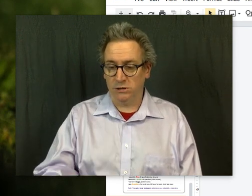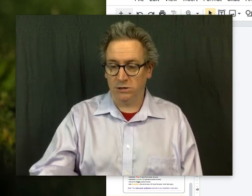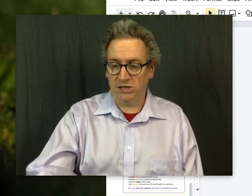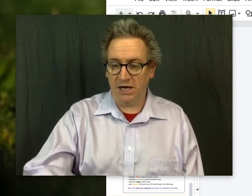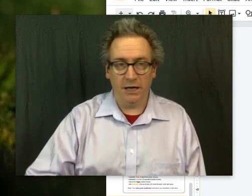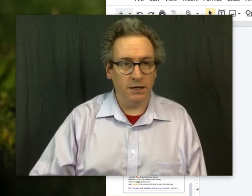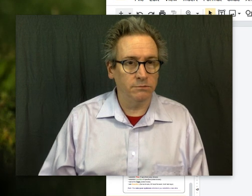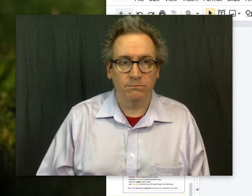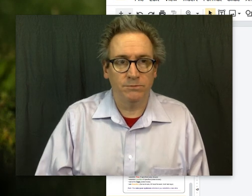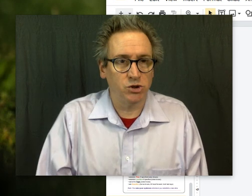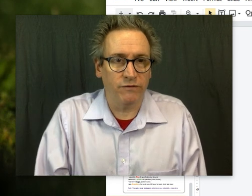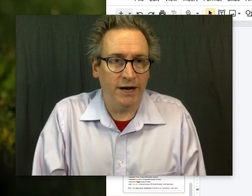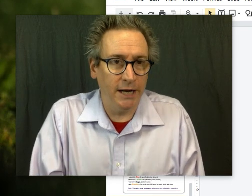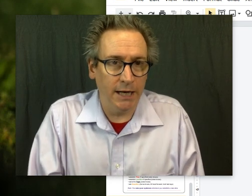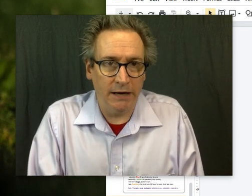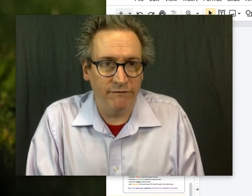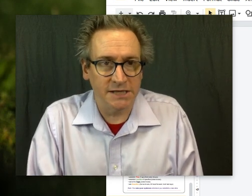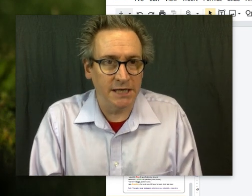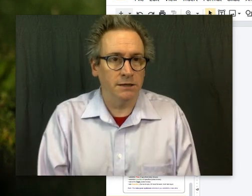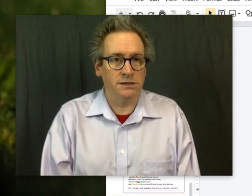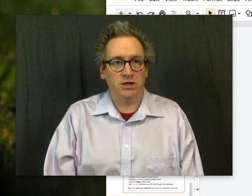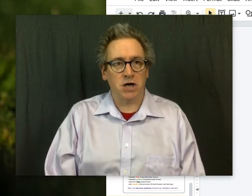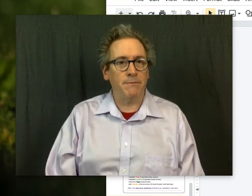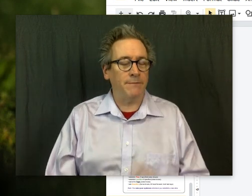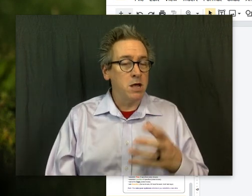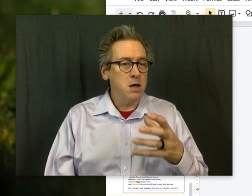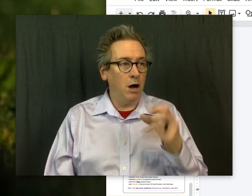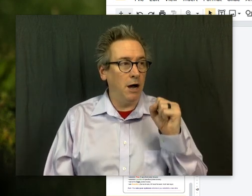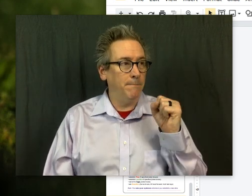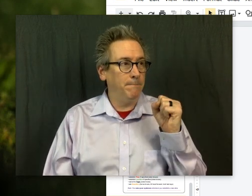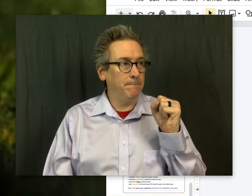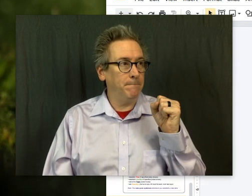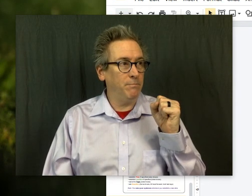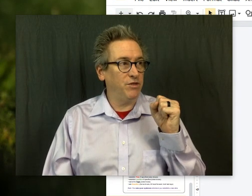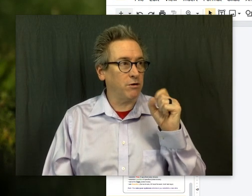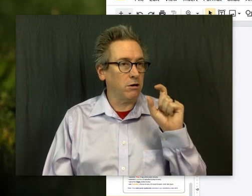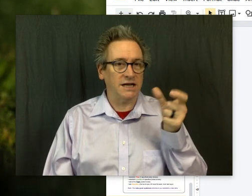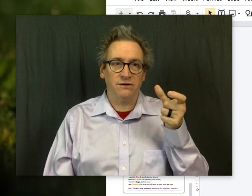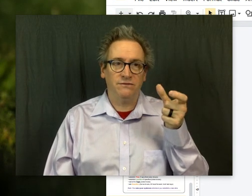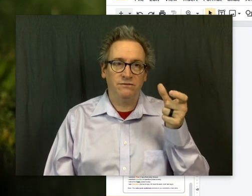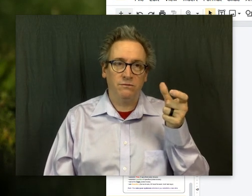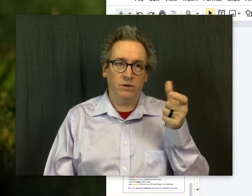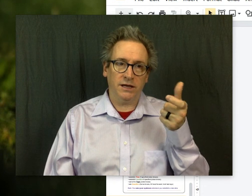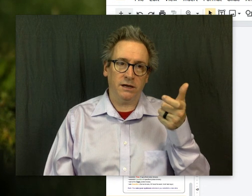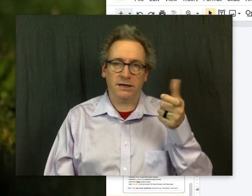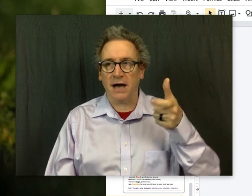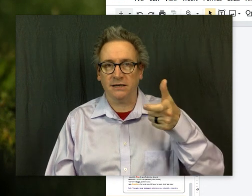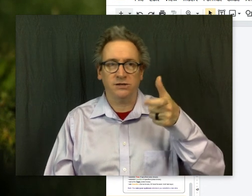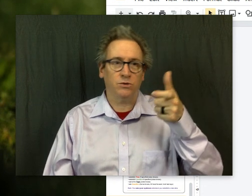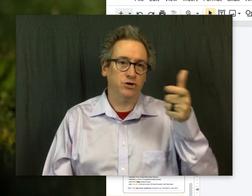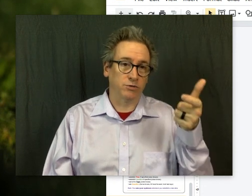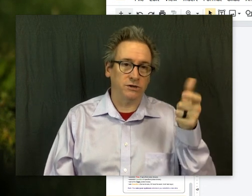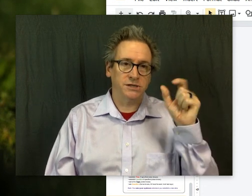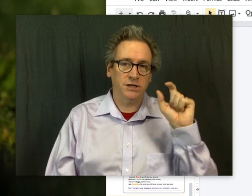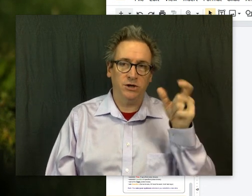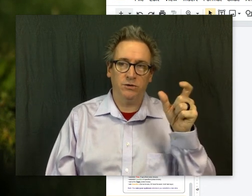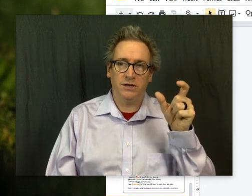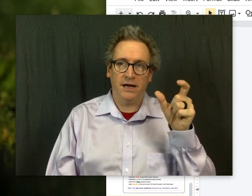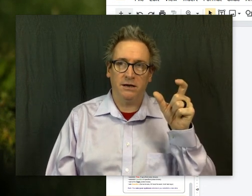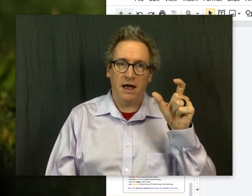was studying sword fighting and fencing and stage combat, there are lots of katas or